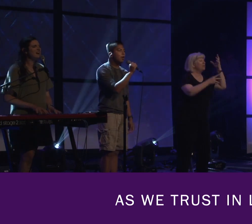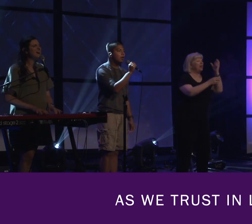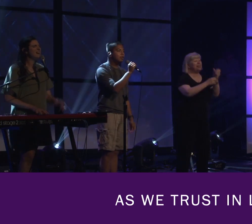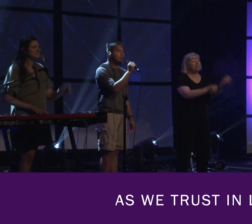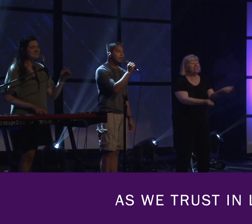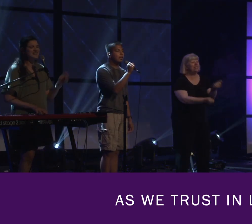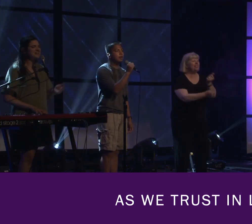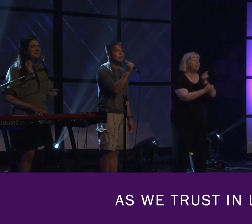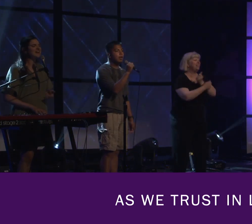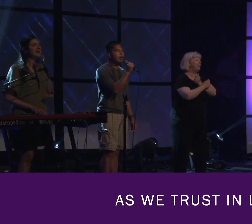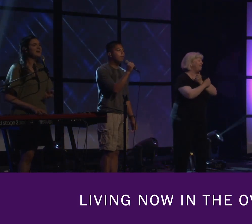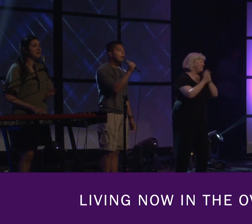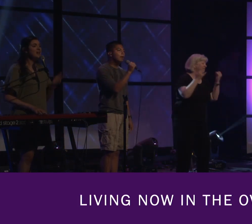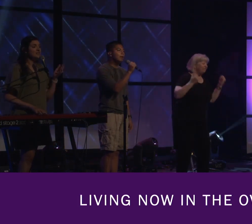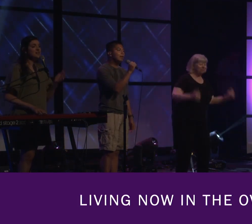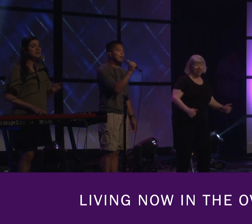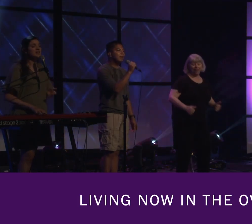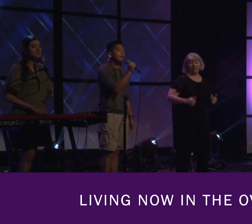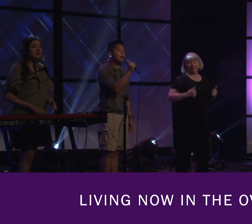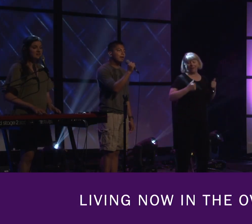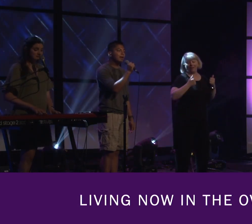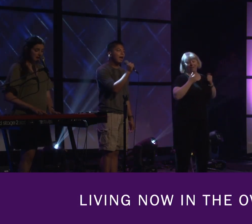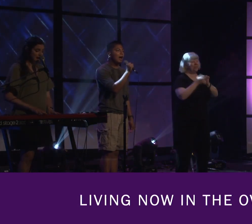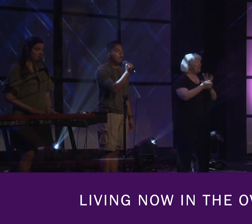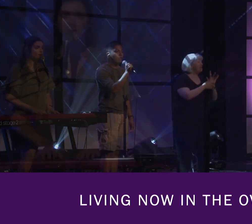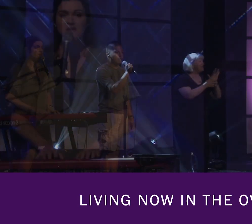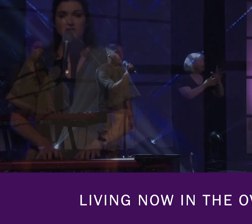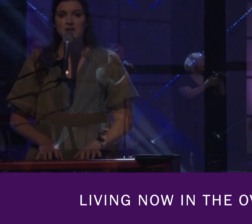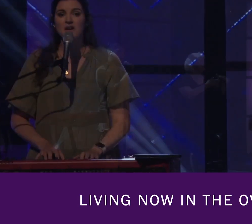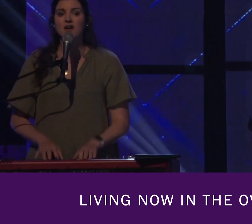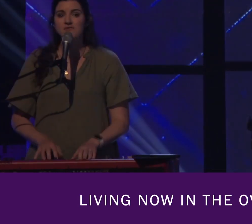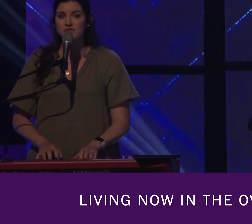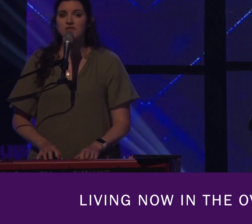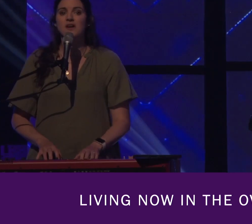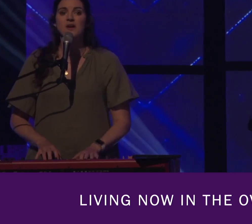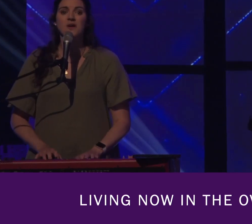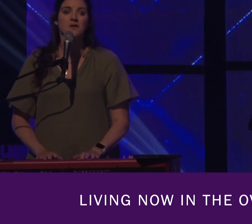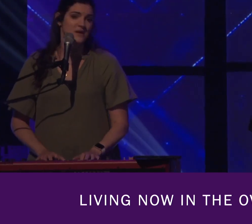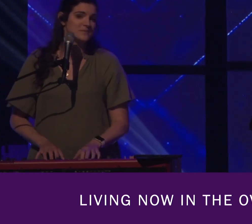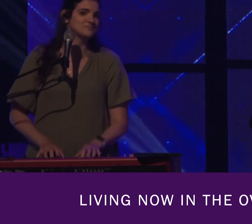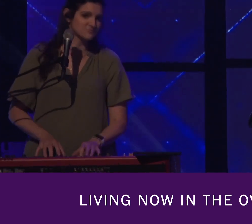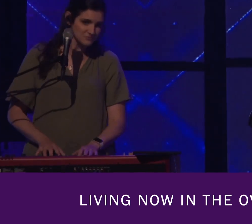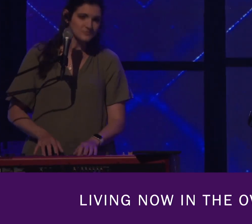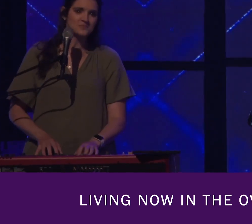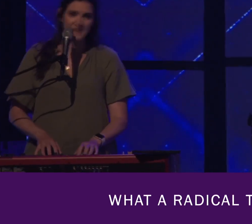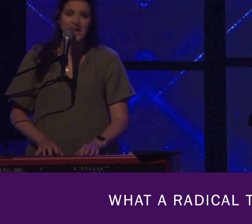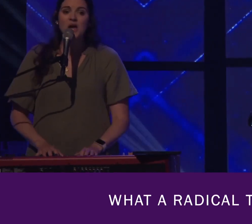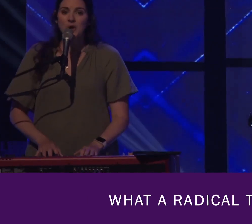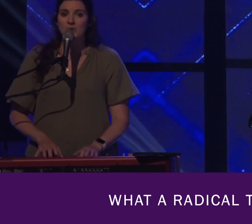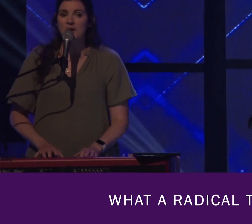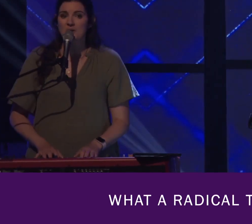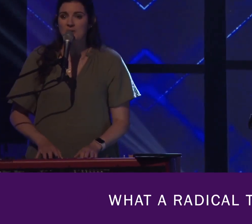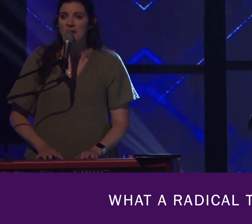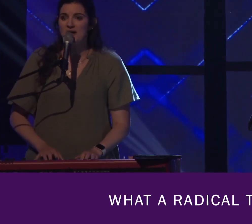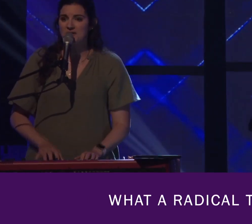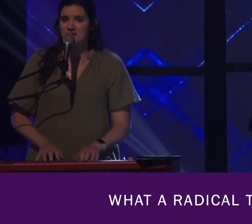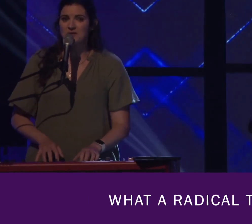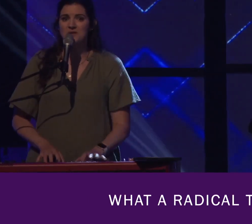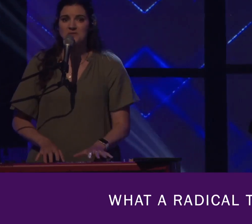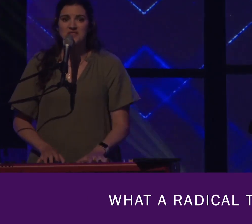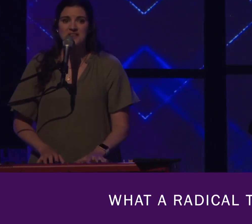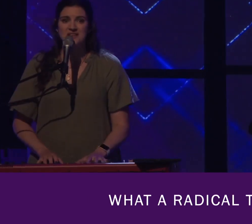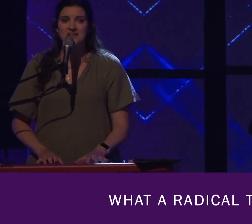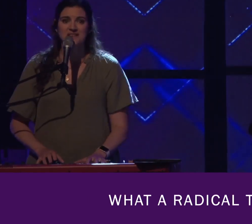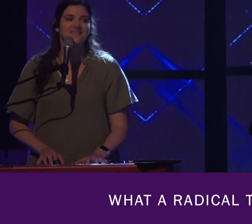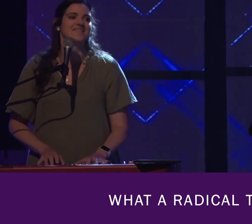we trust in love, living now in the overflow. What a